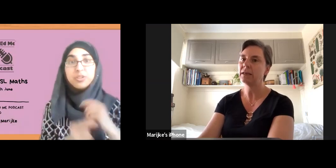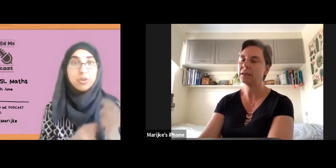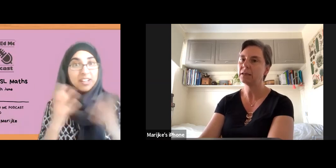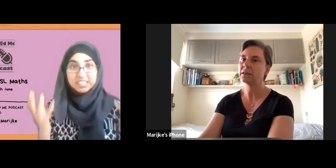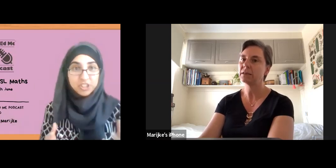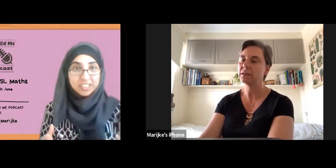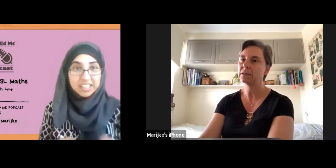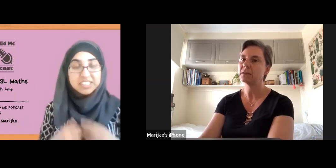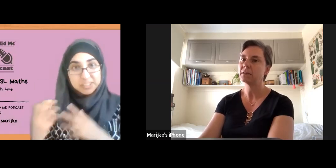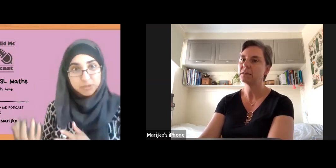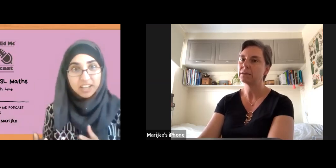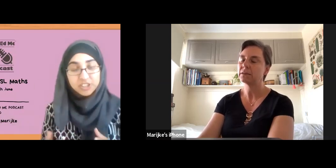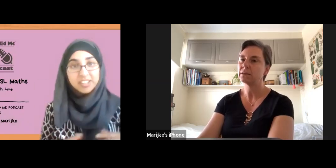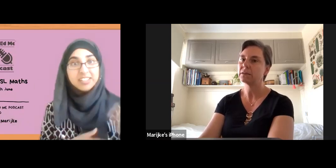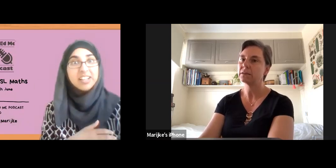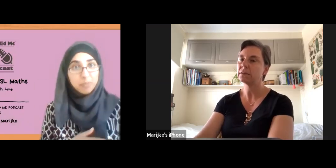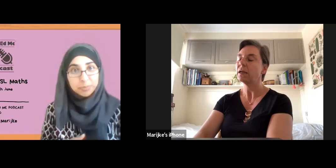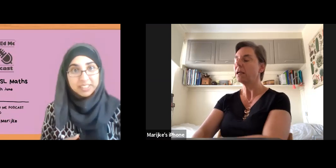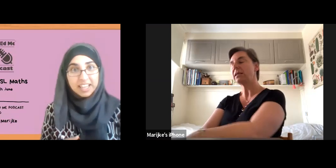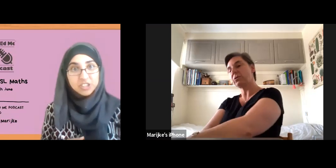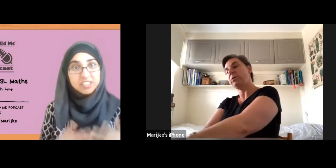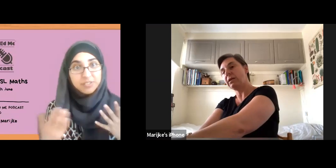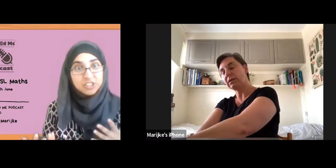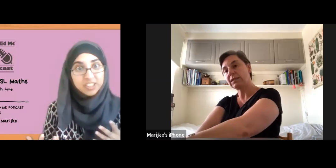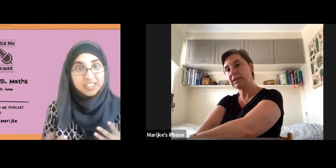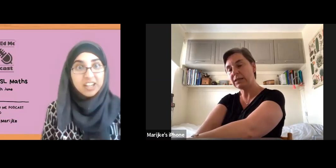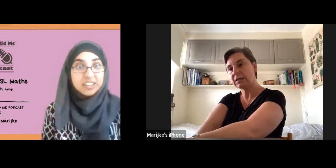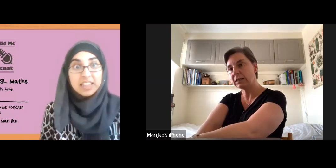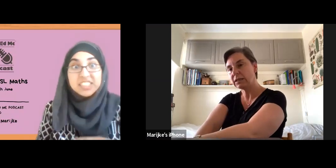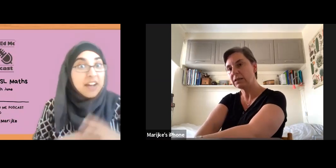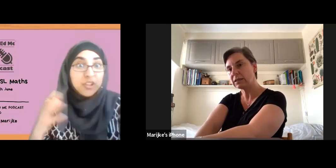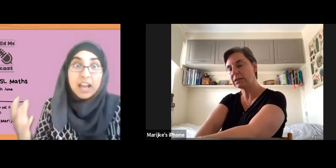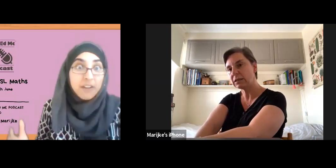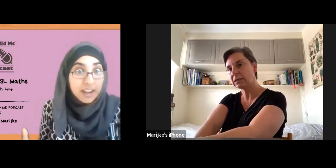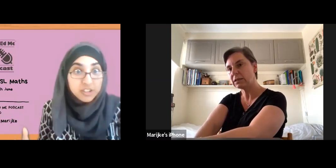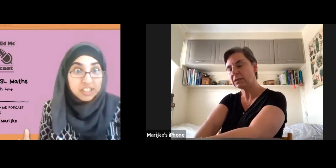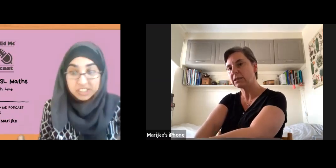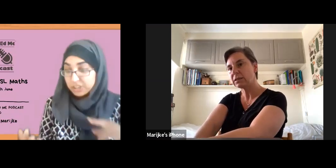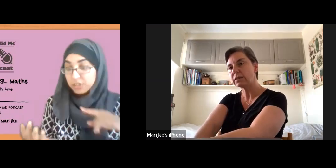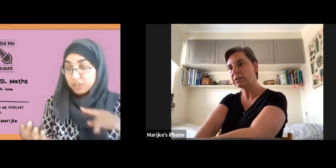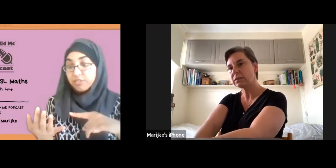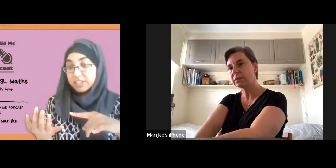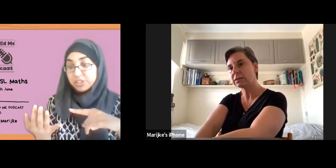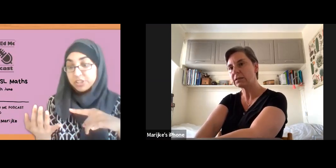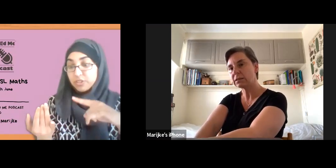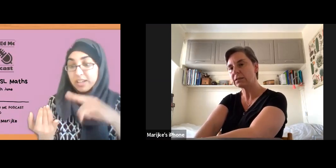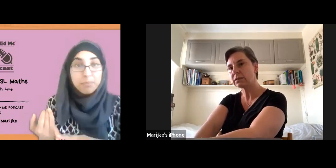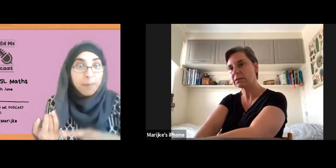what an addition is, a subtraction, multiplication. That's a really good idea. And let's have a look at fractions, because with fractions you've got